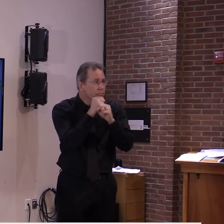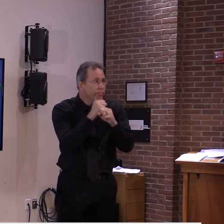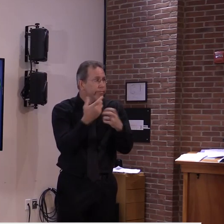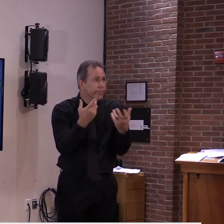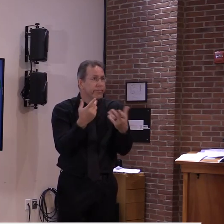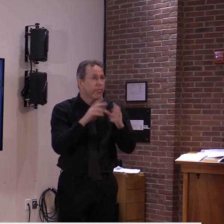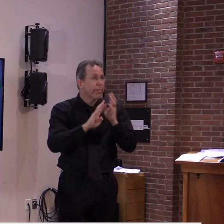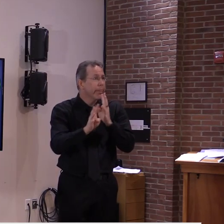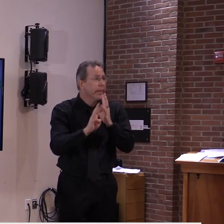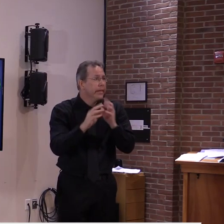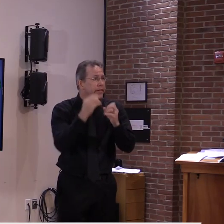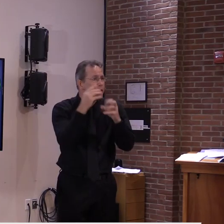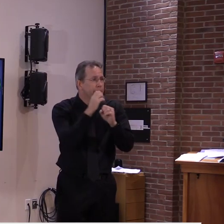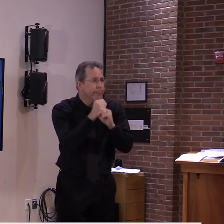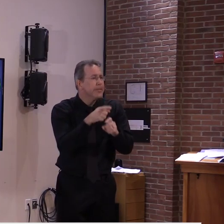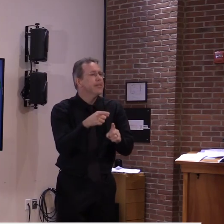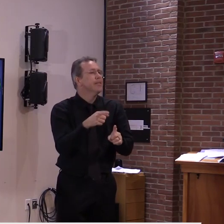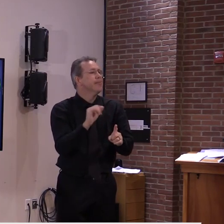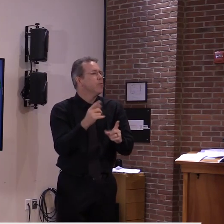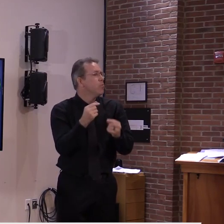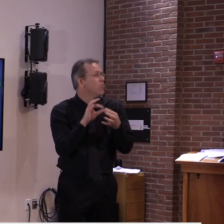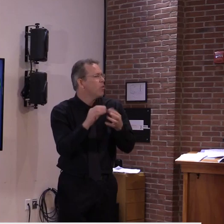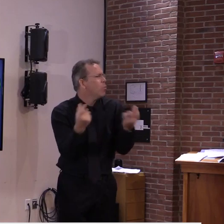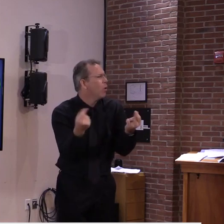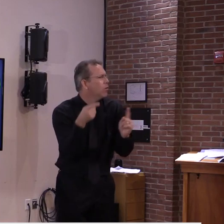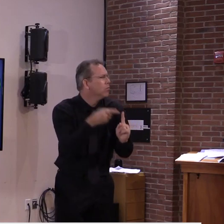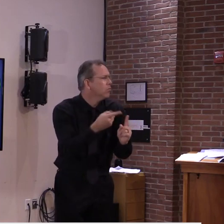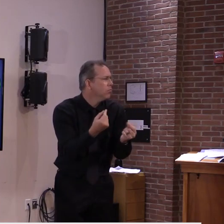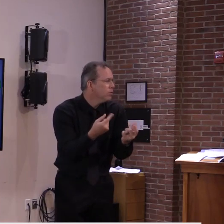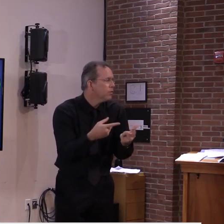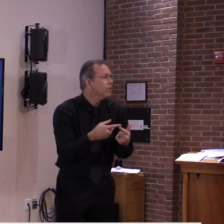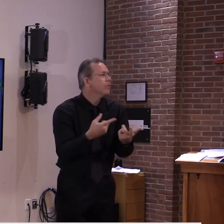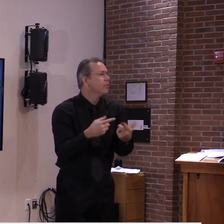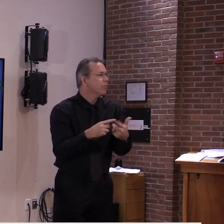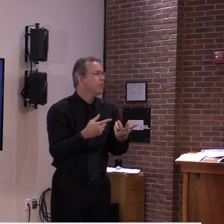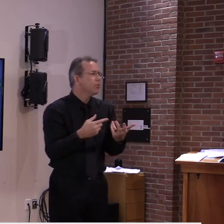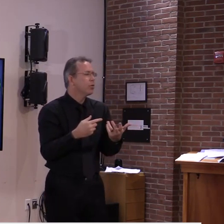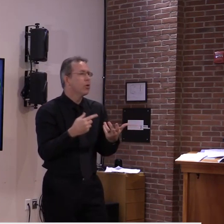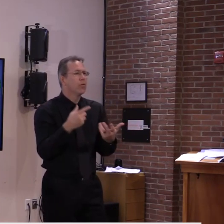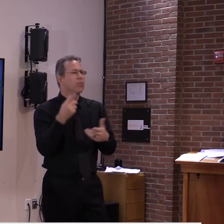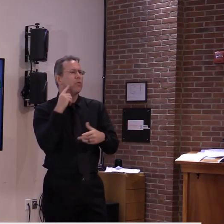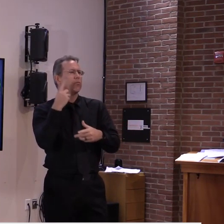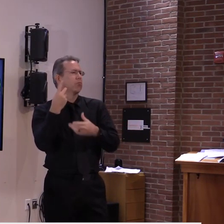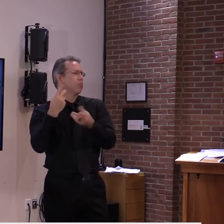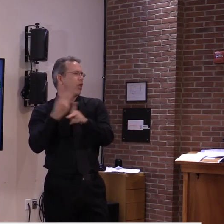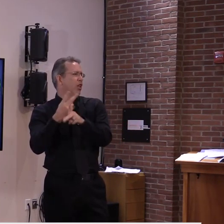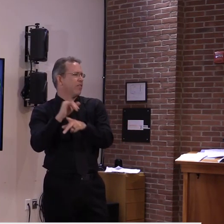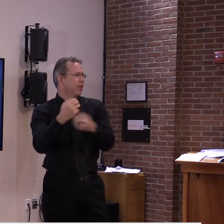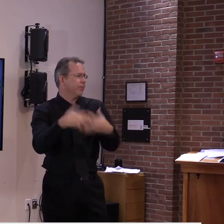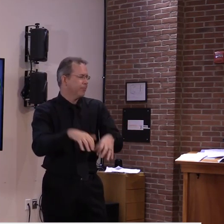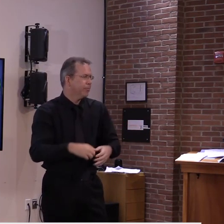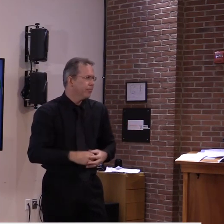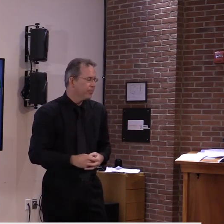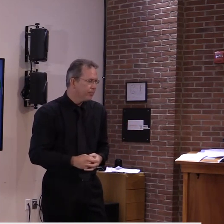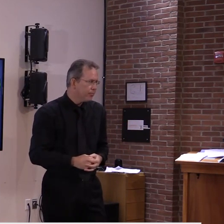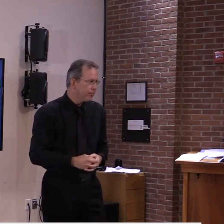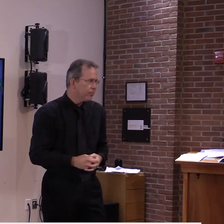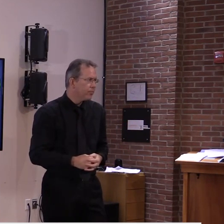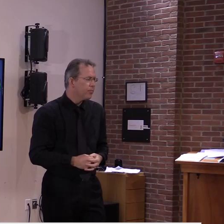the Department of Human Resources. But I want to generalize some of the things here. We've